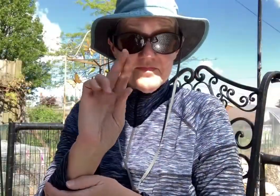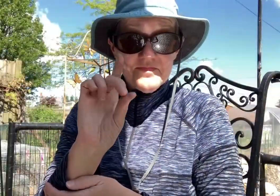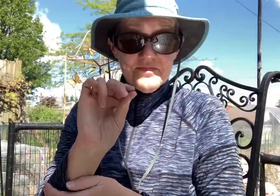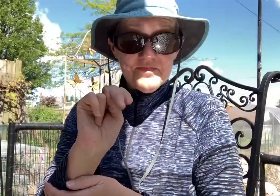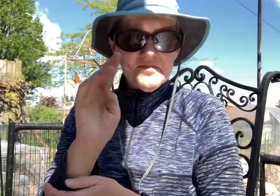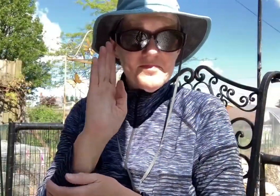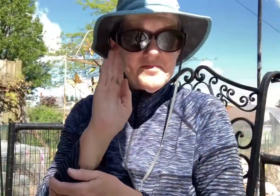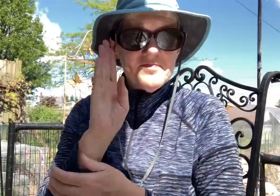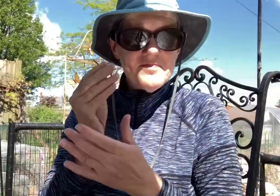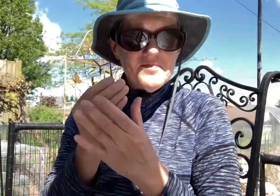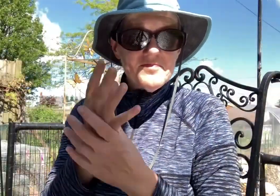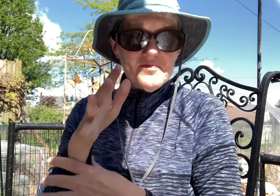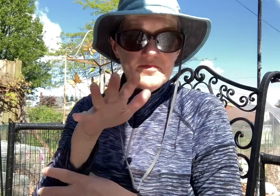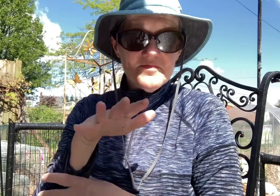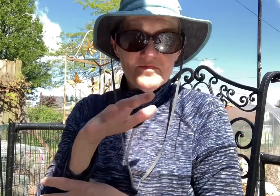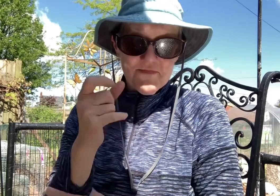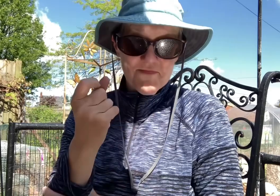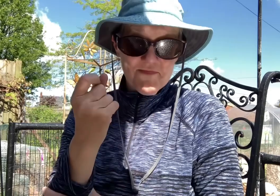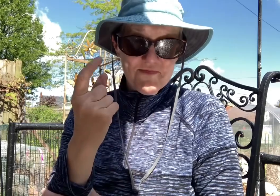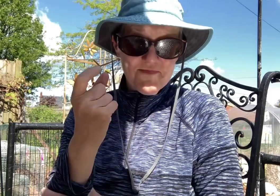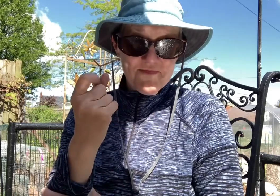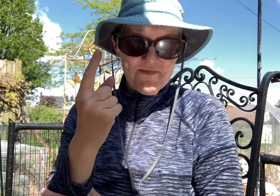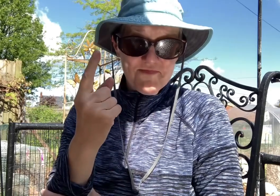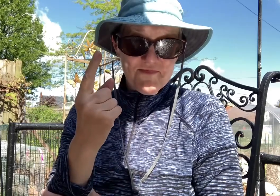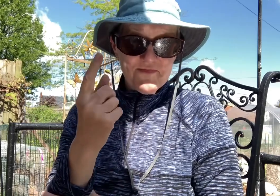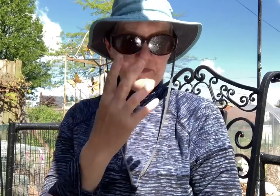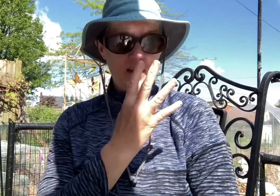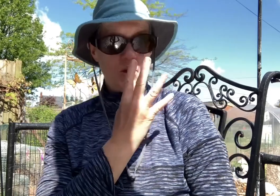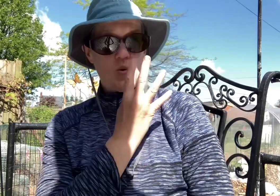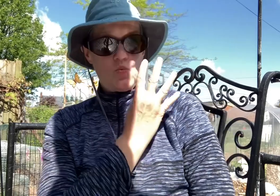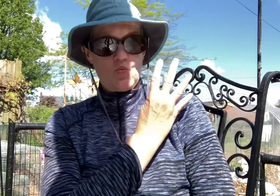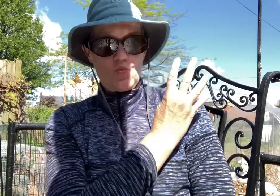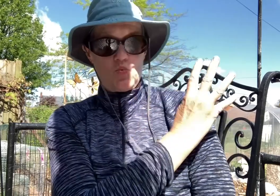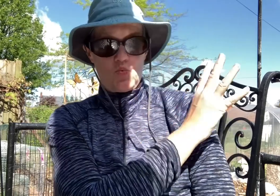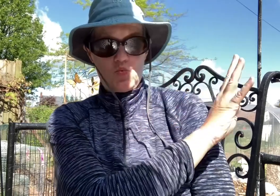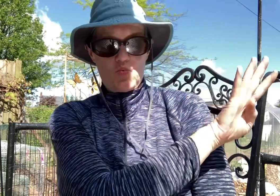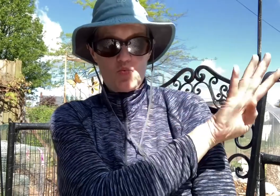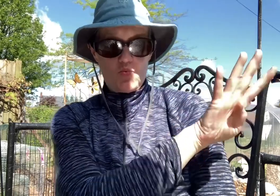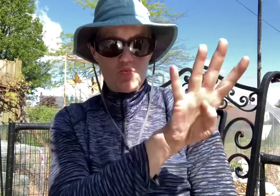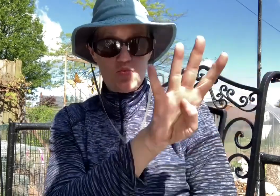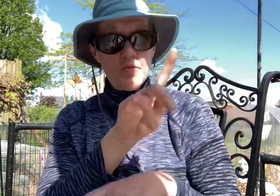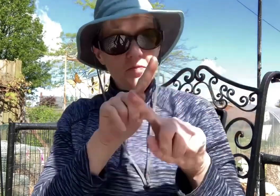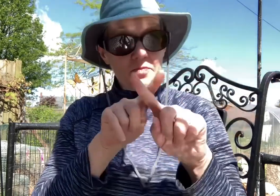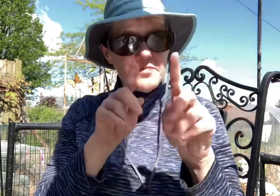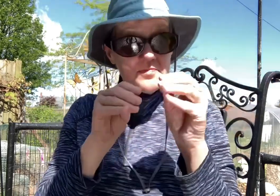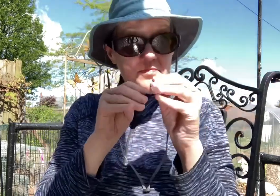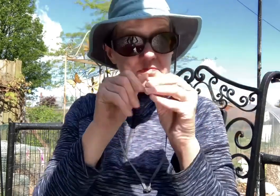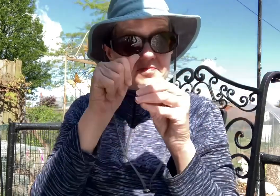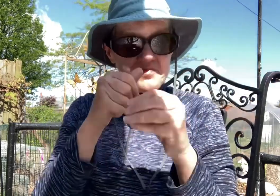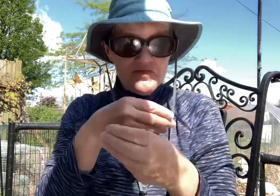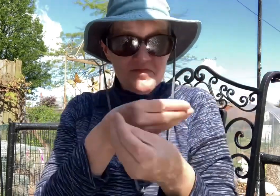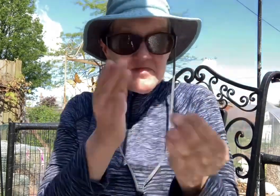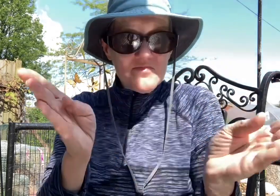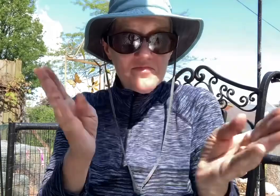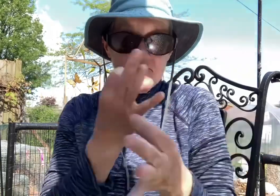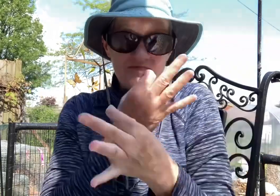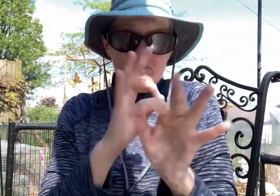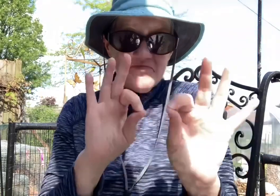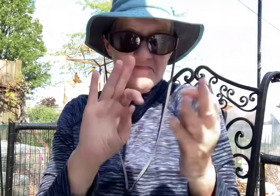So here in the backyard, I like to grow about 11 sunflowers along the fence. But most of these I'm